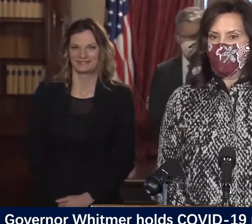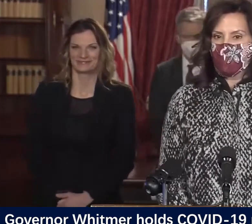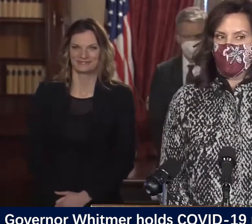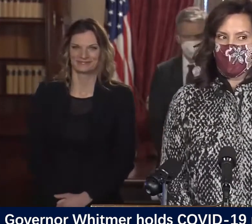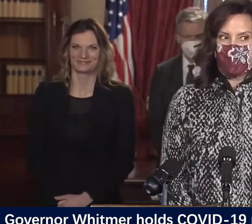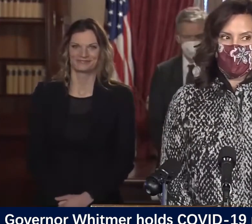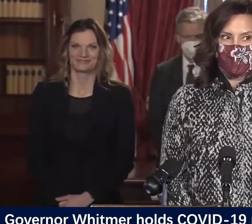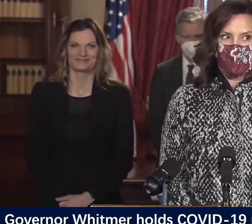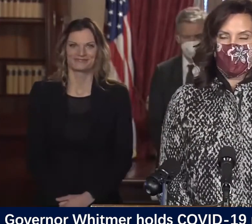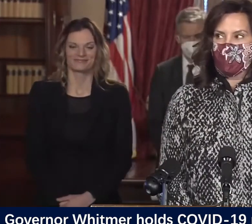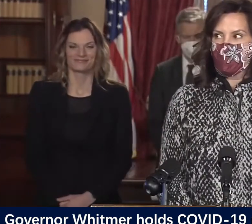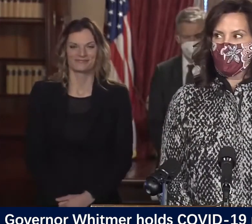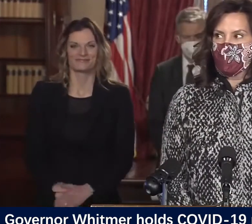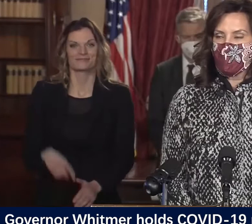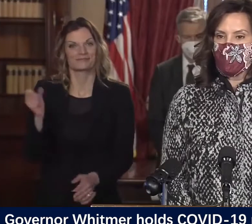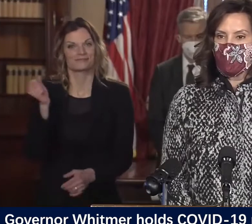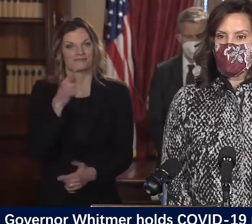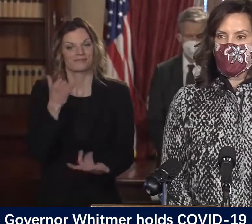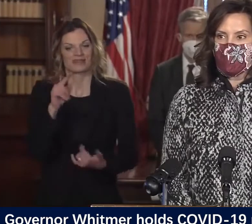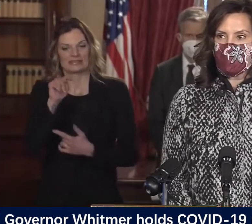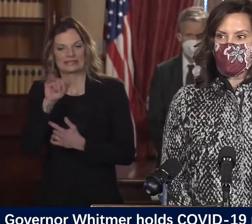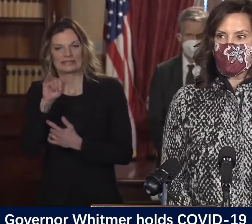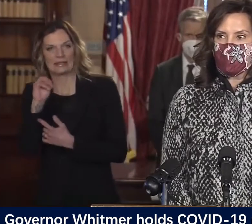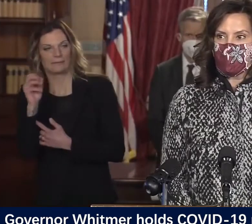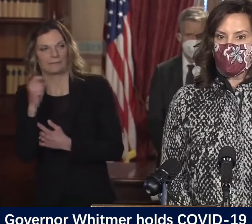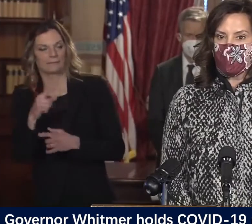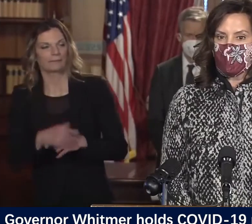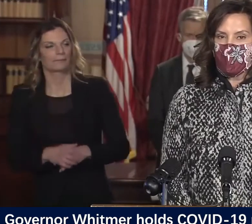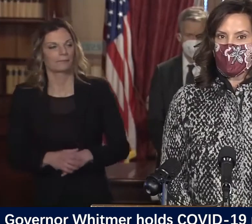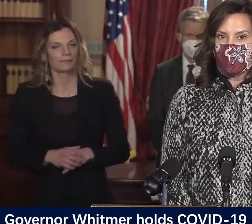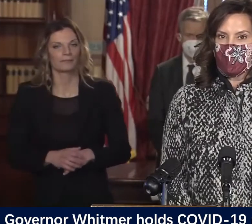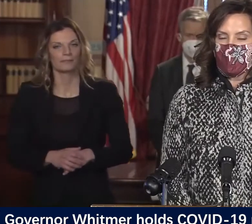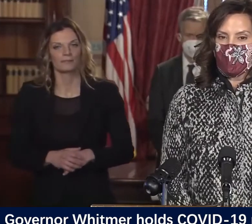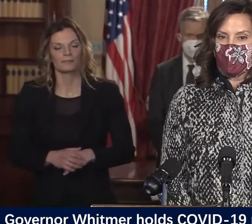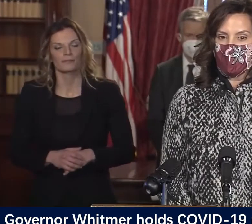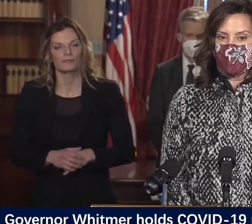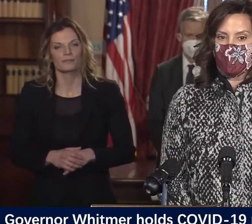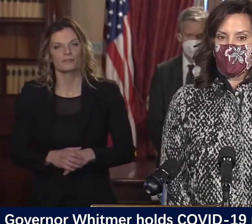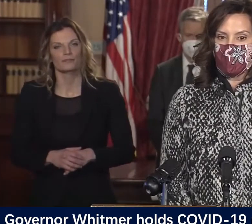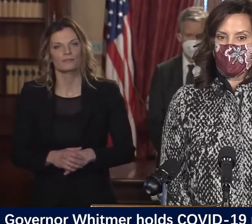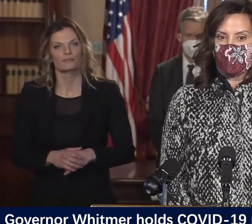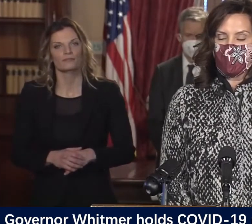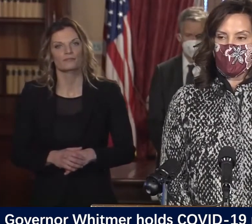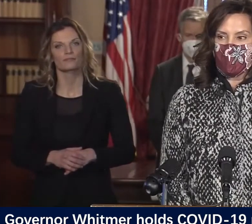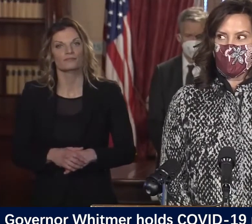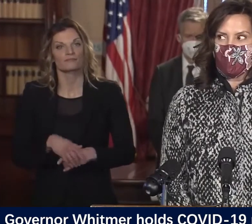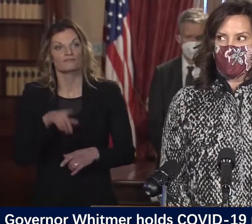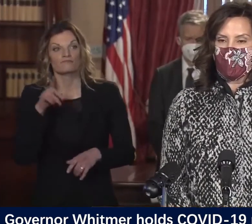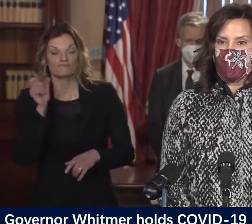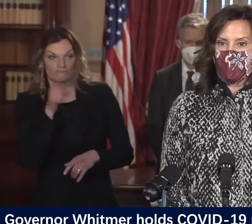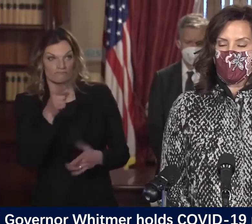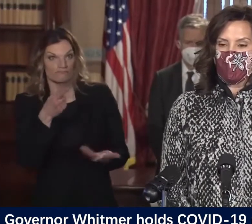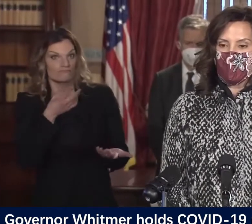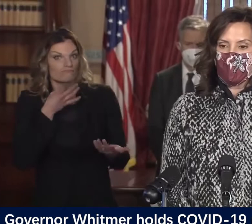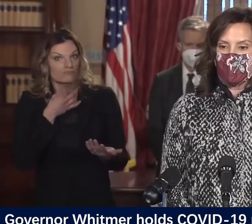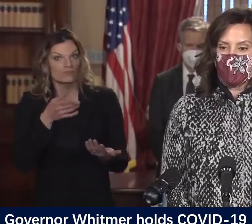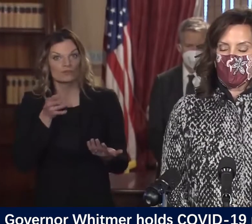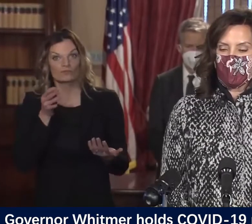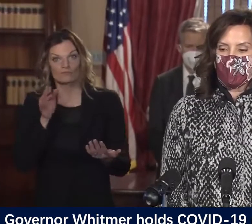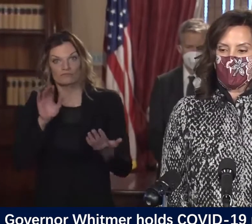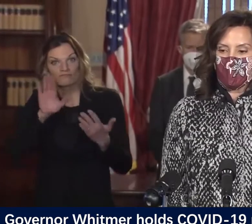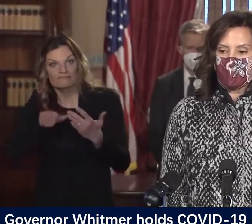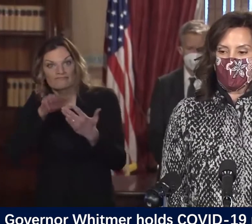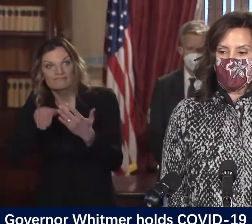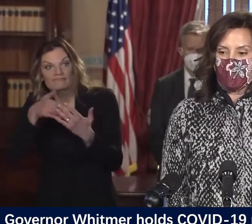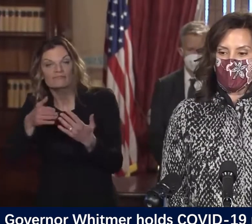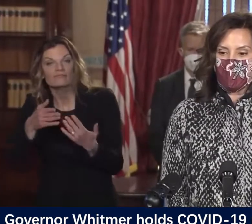Okay, the next question will come from Tim Skubick. Governor, are there any signs that you are close to a deal with the legislature on the